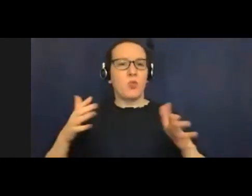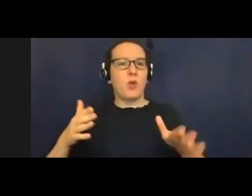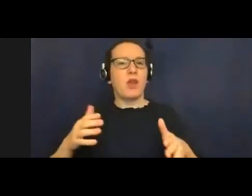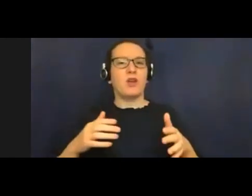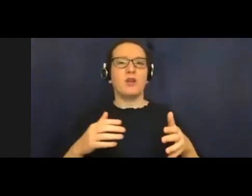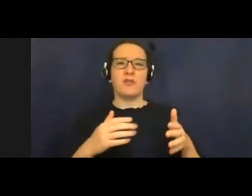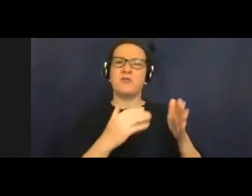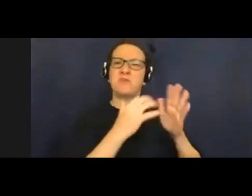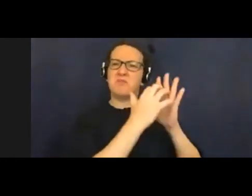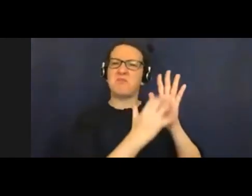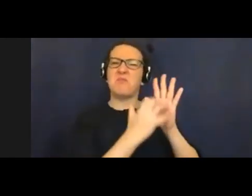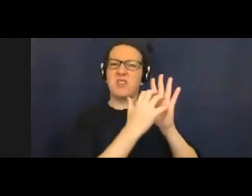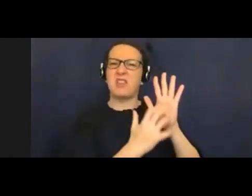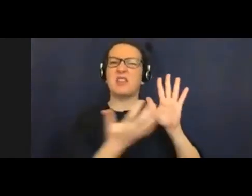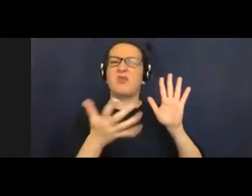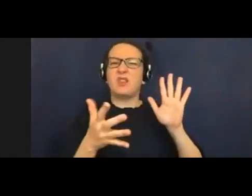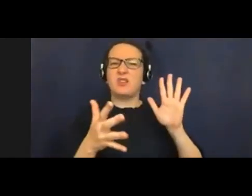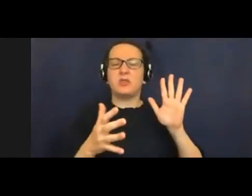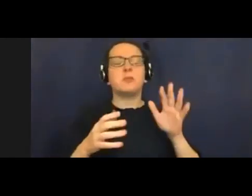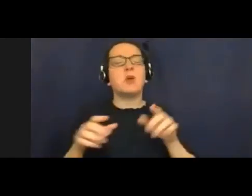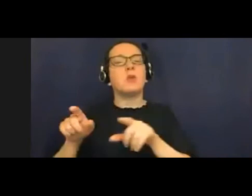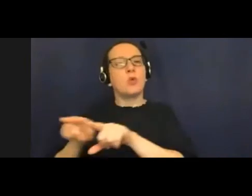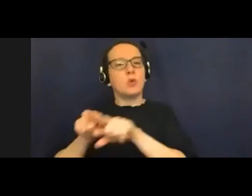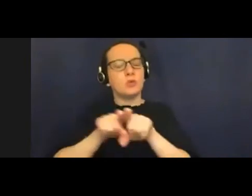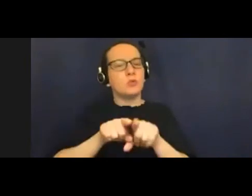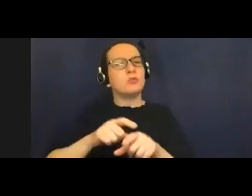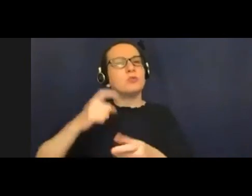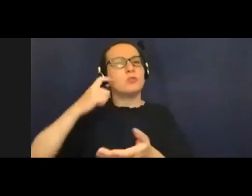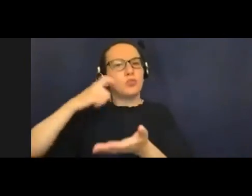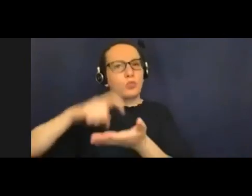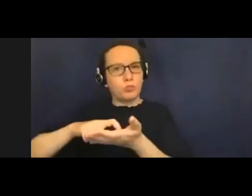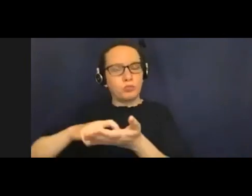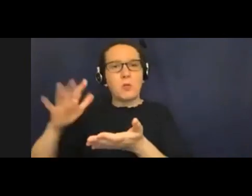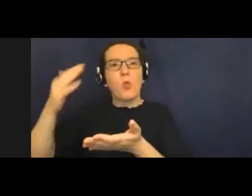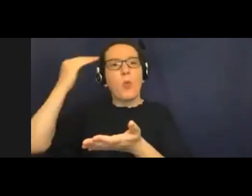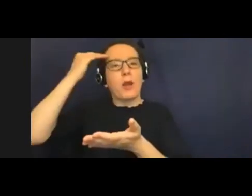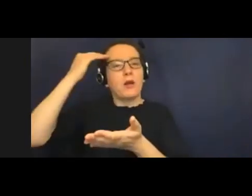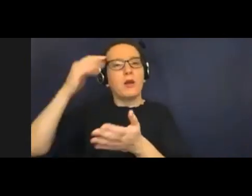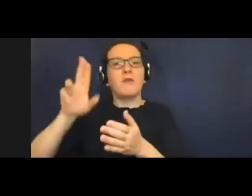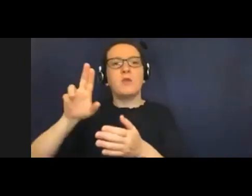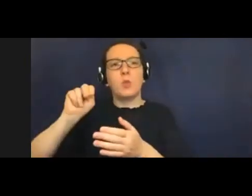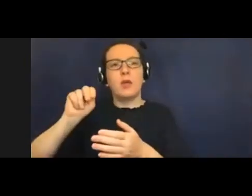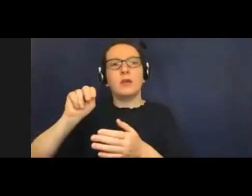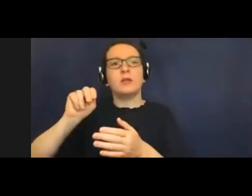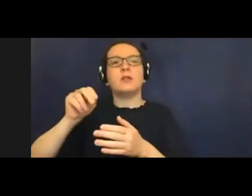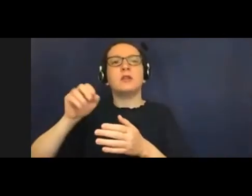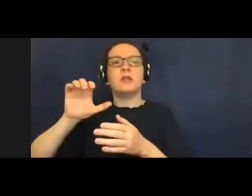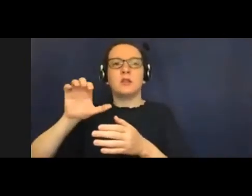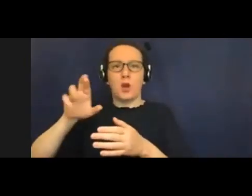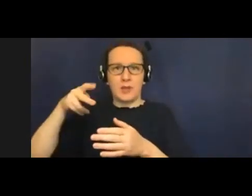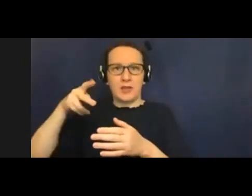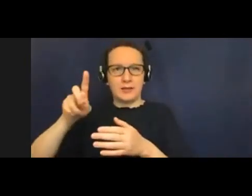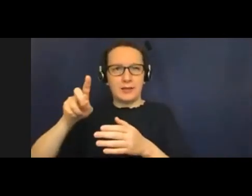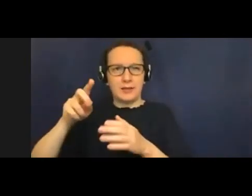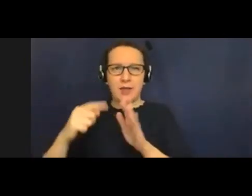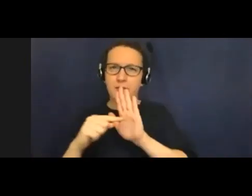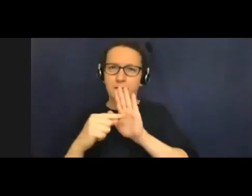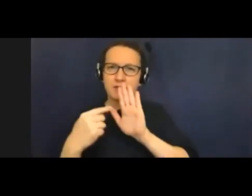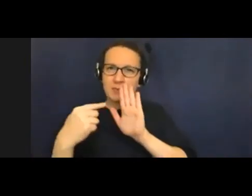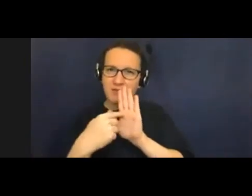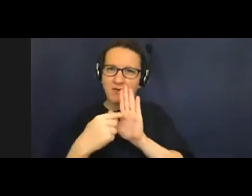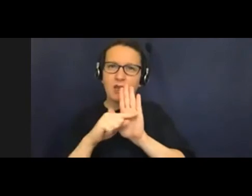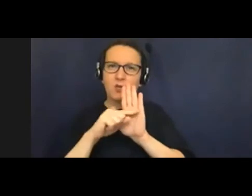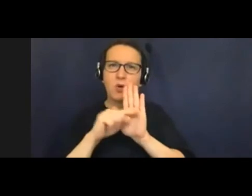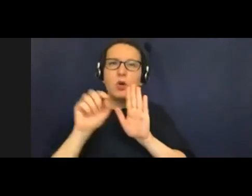Convention on the rights of people with disabilities, and especially the Article 29 without again going into